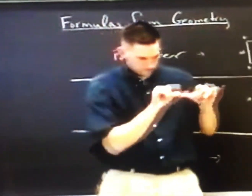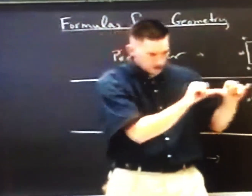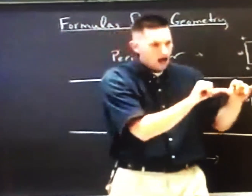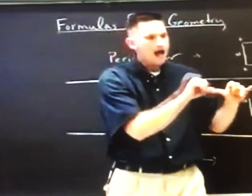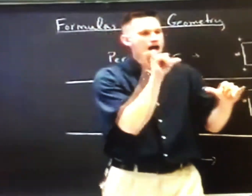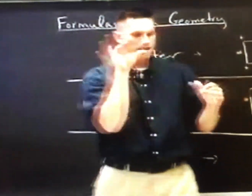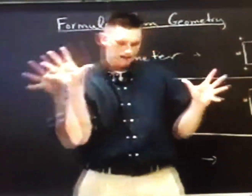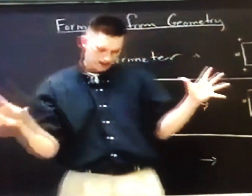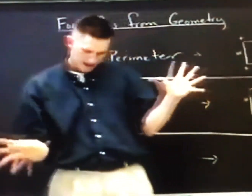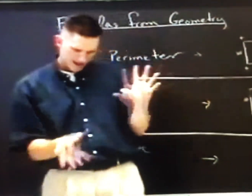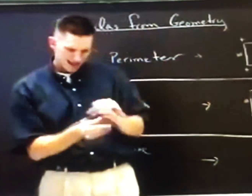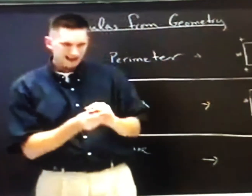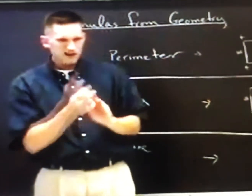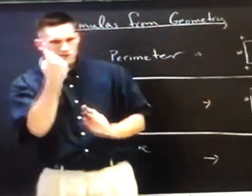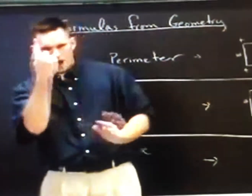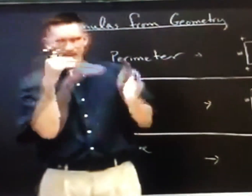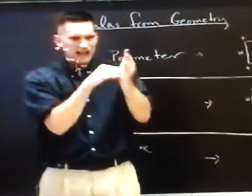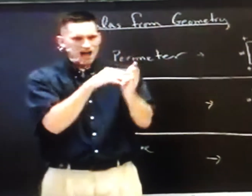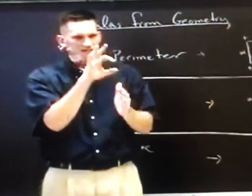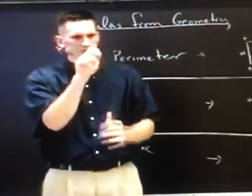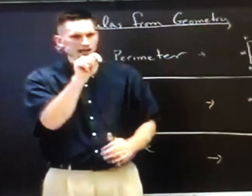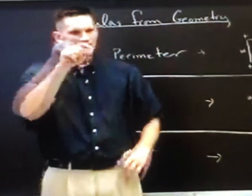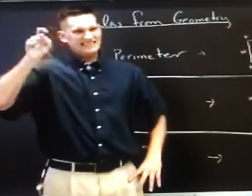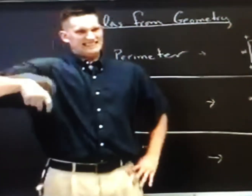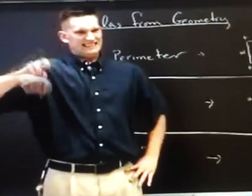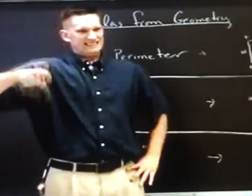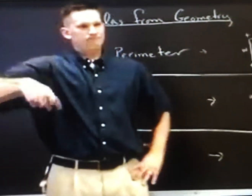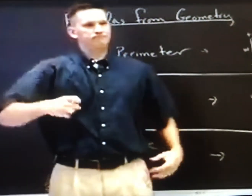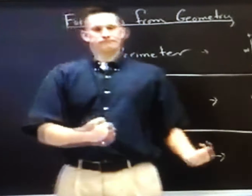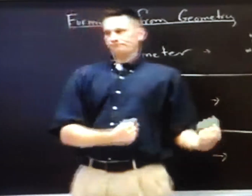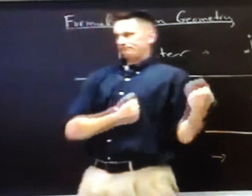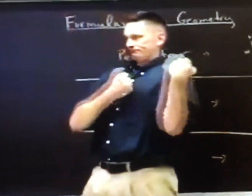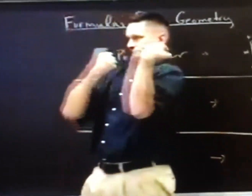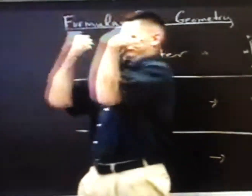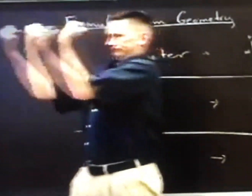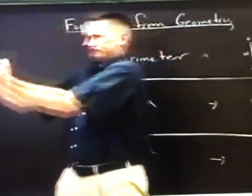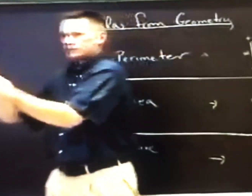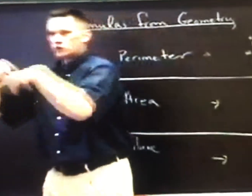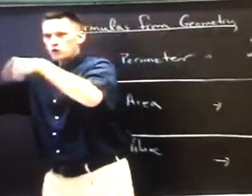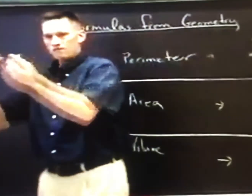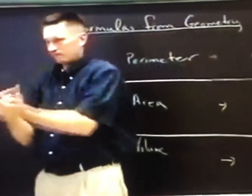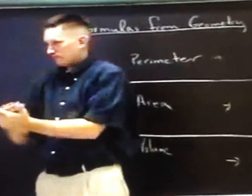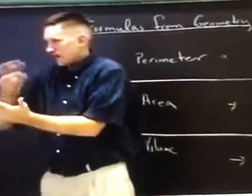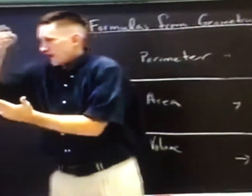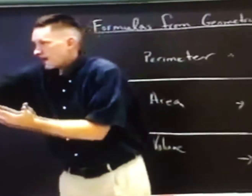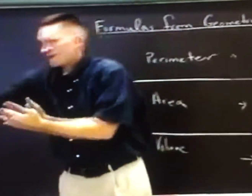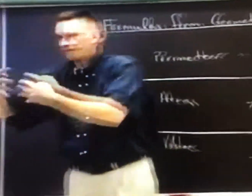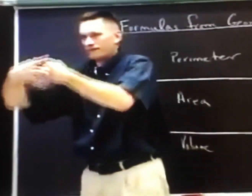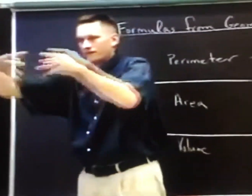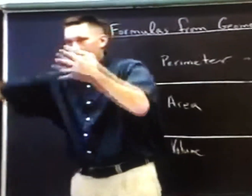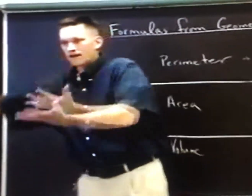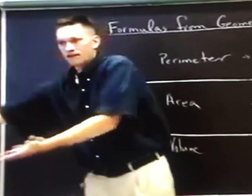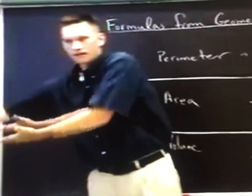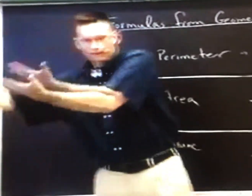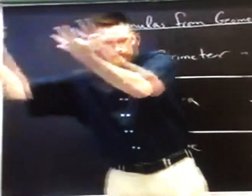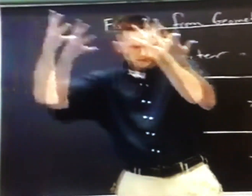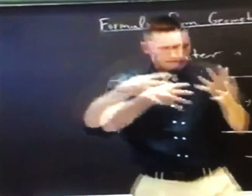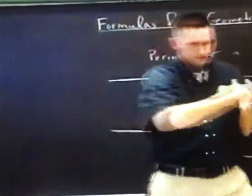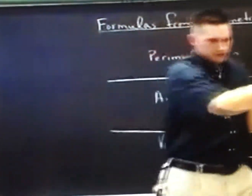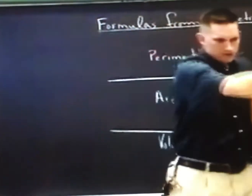So we have to measure each of the sides to figure out how big the fence we need is. So we buy the correct length of